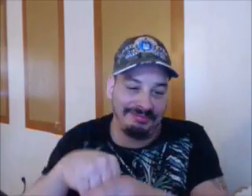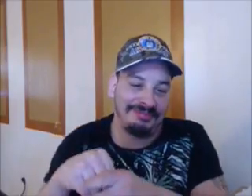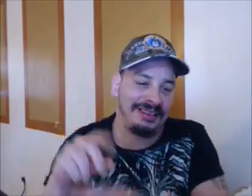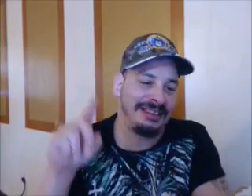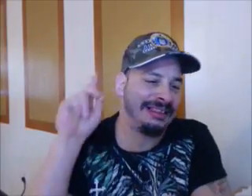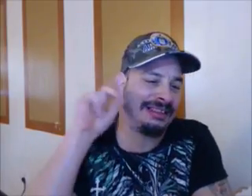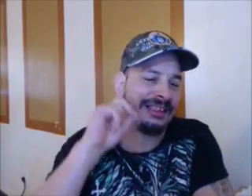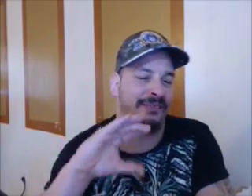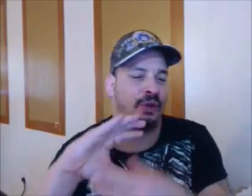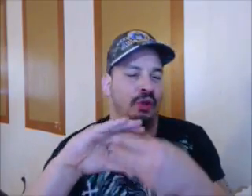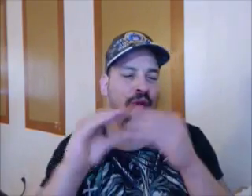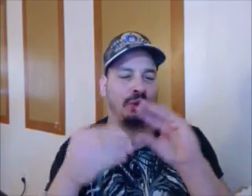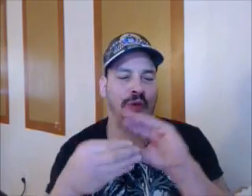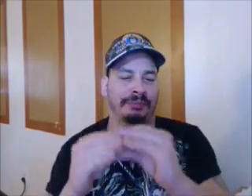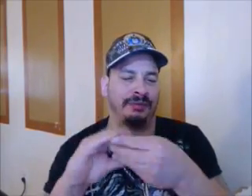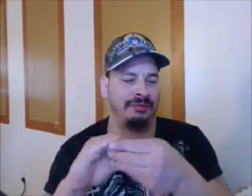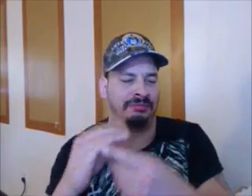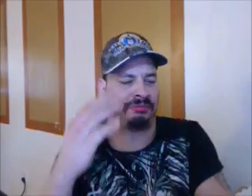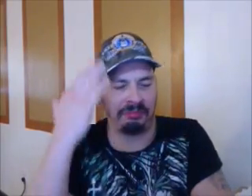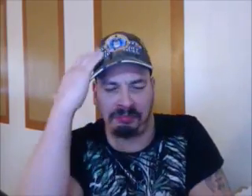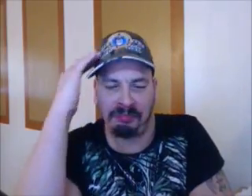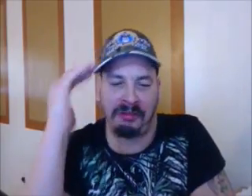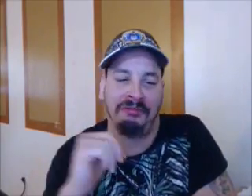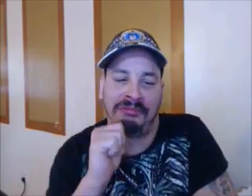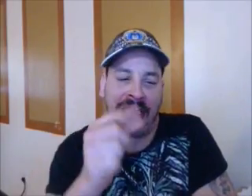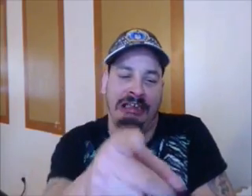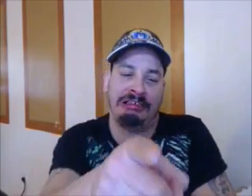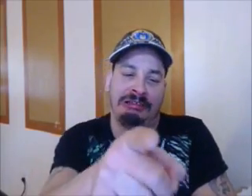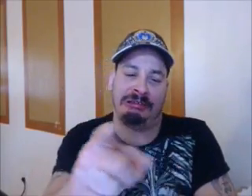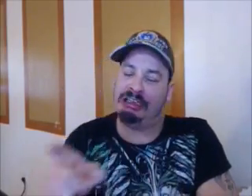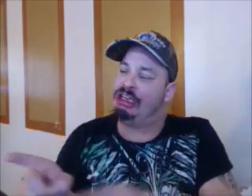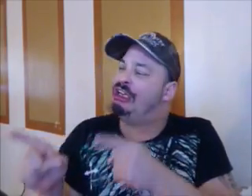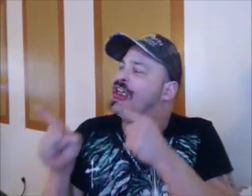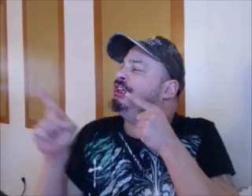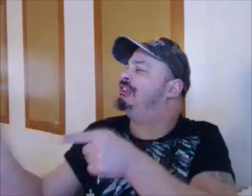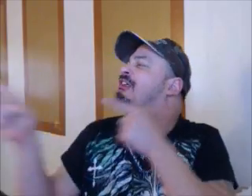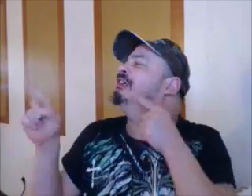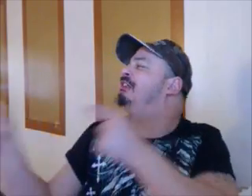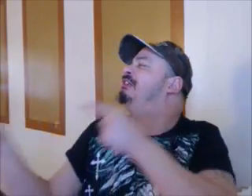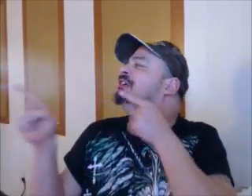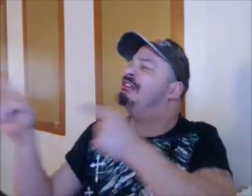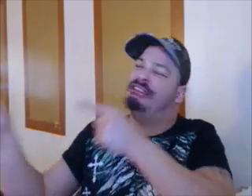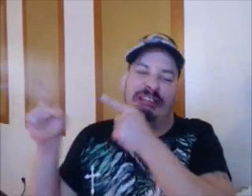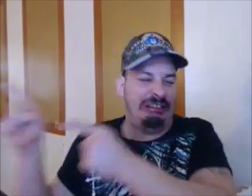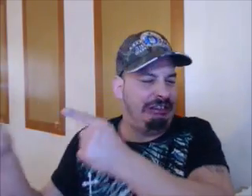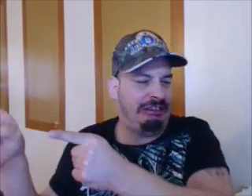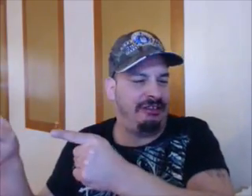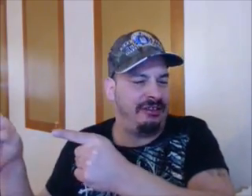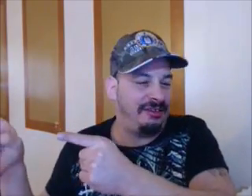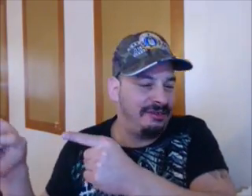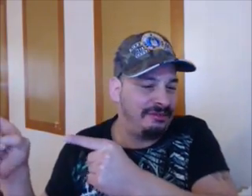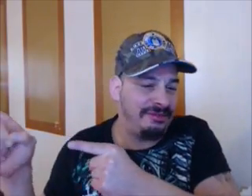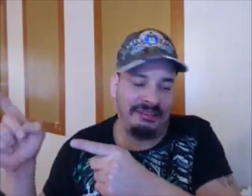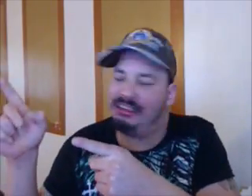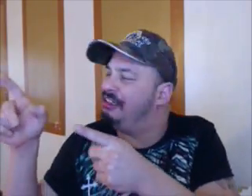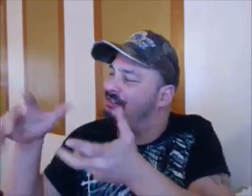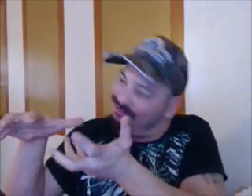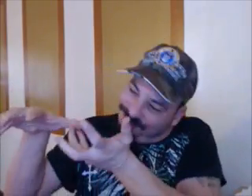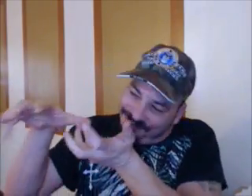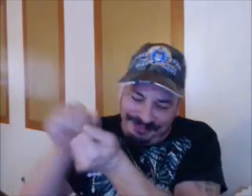for the band of the spirit wishes to show, has been established which prevented his release and pain, then there